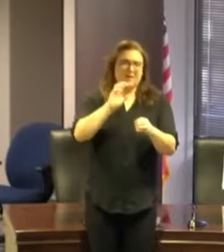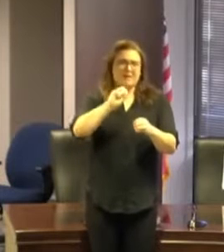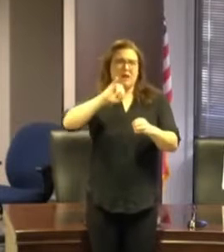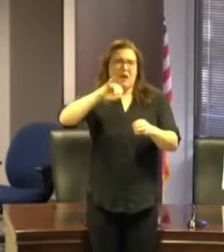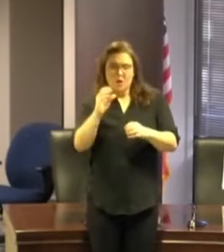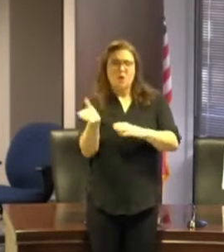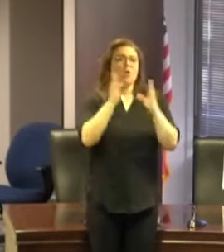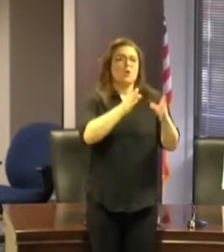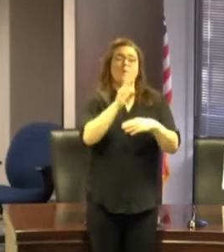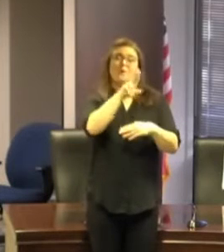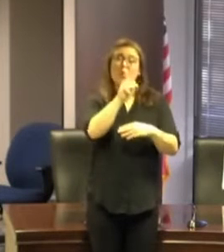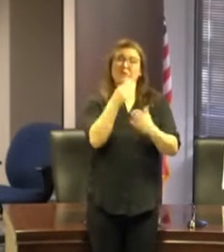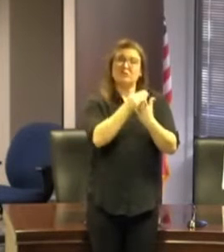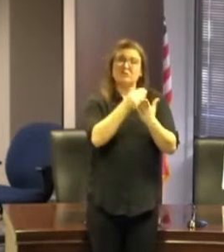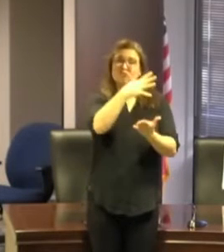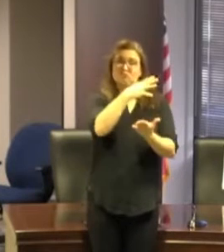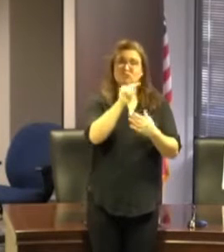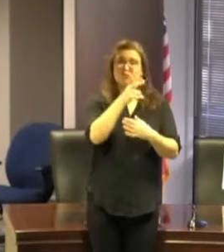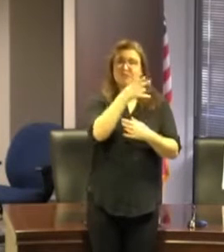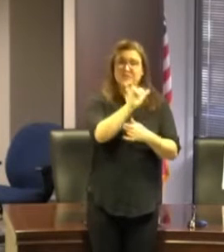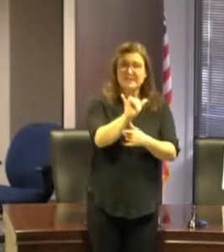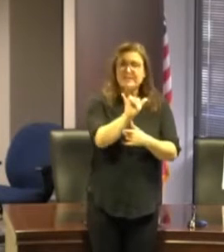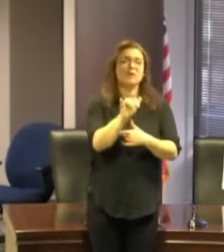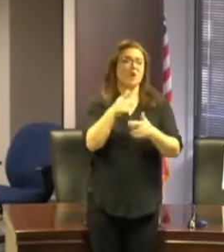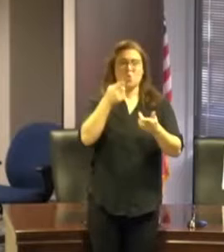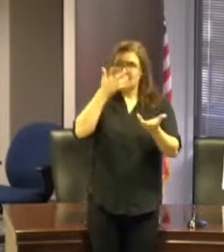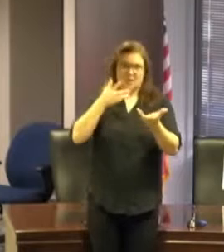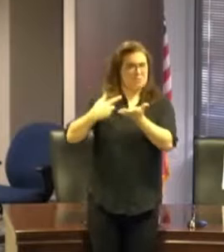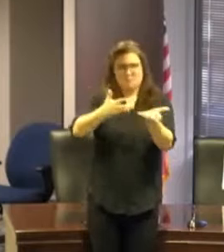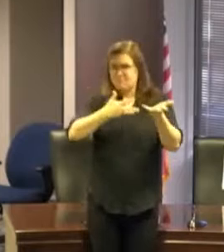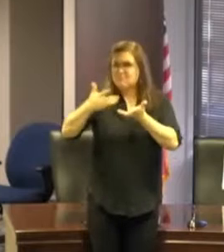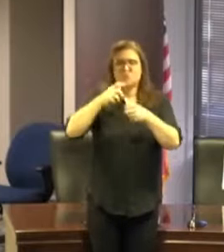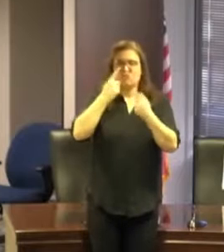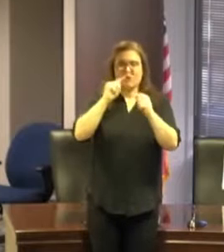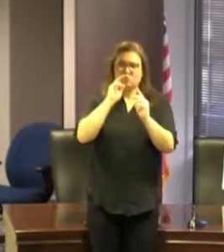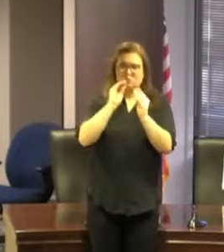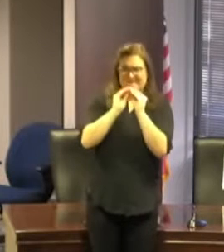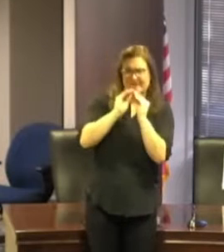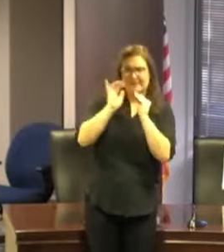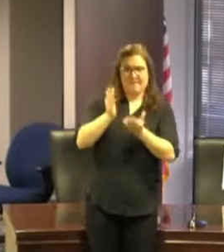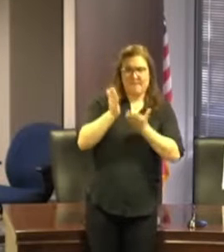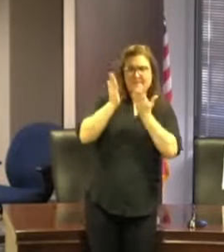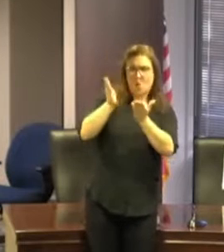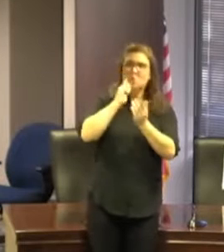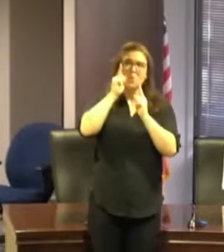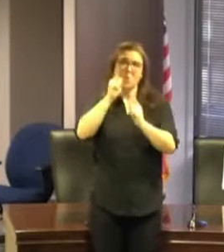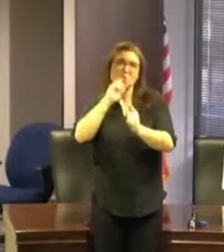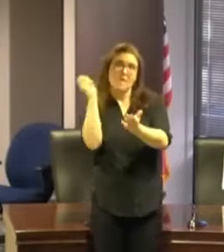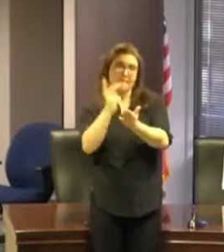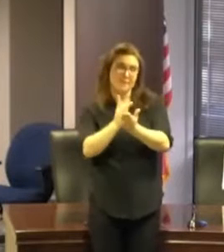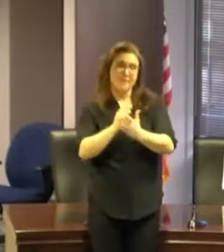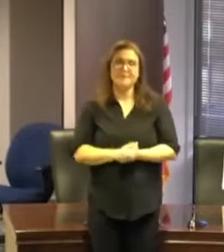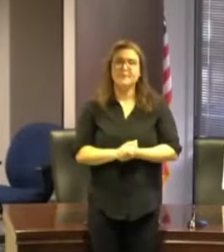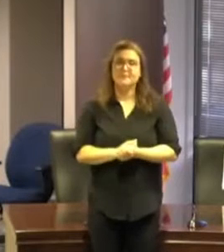to refine those proposals and near us towards ultimate approval. You may have seen on